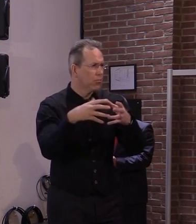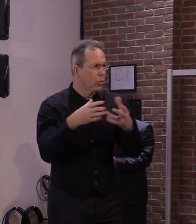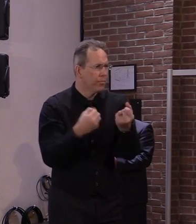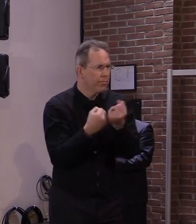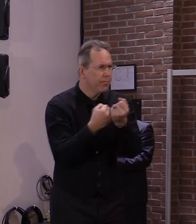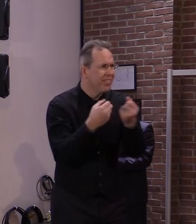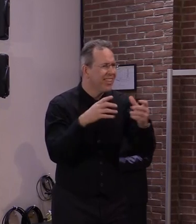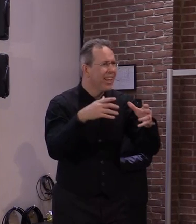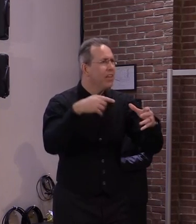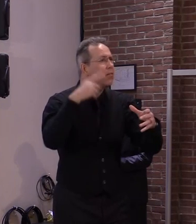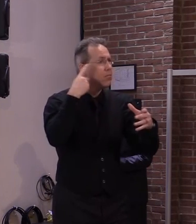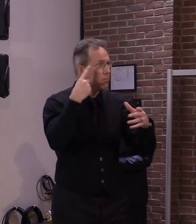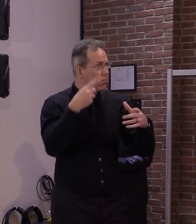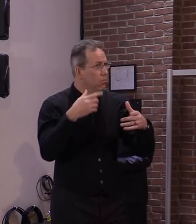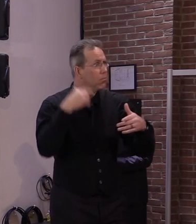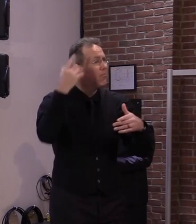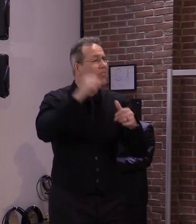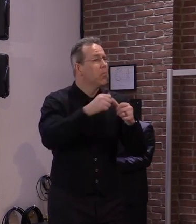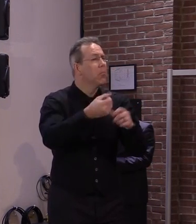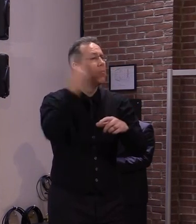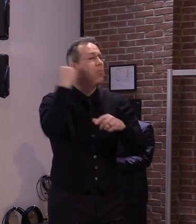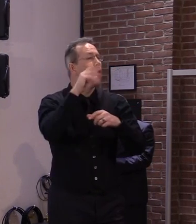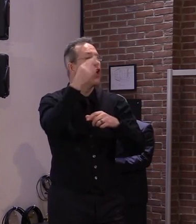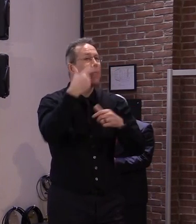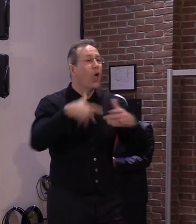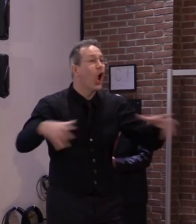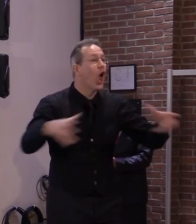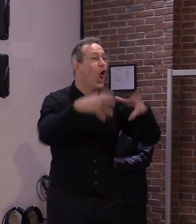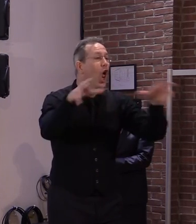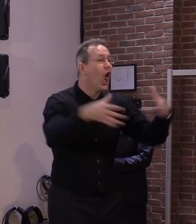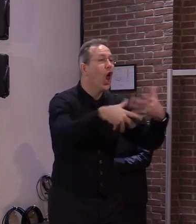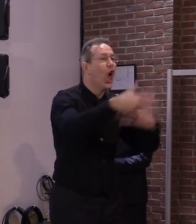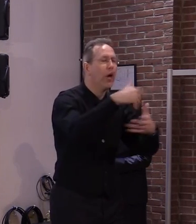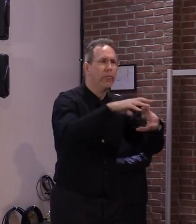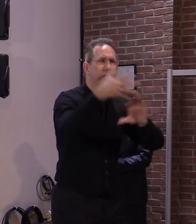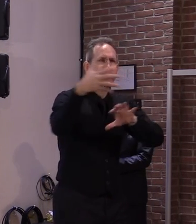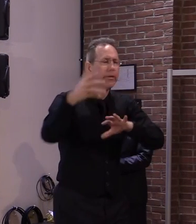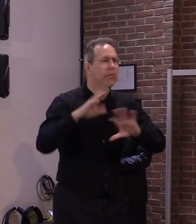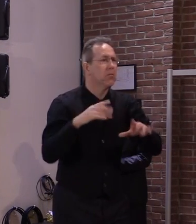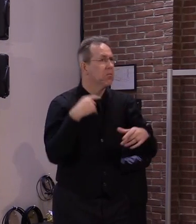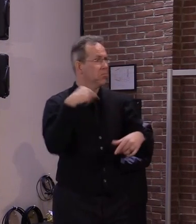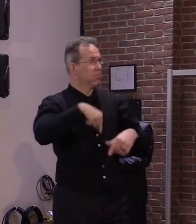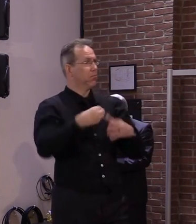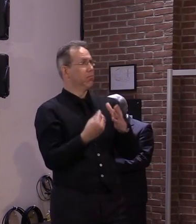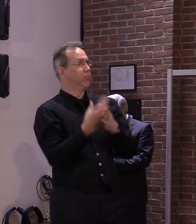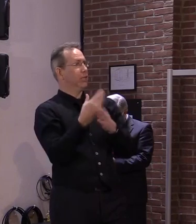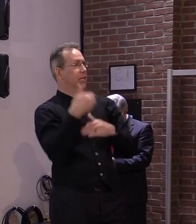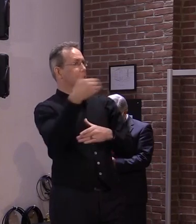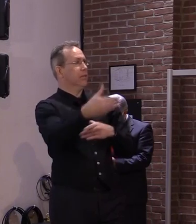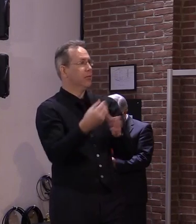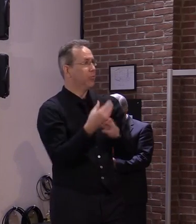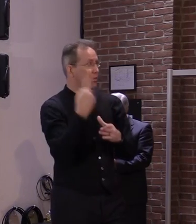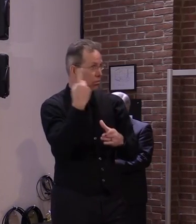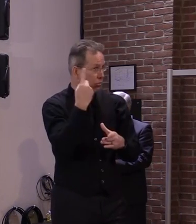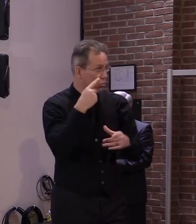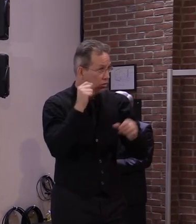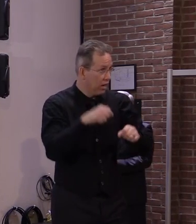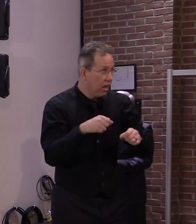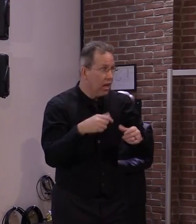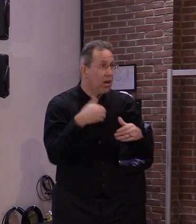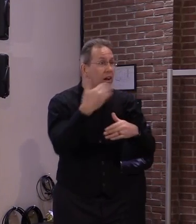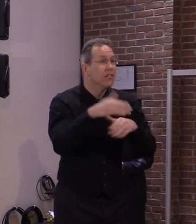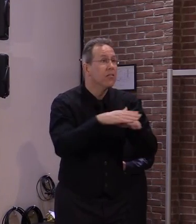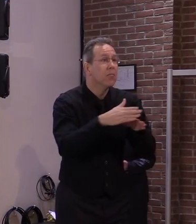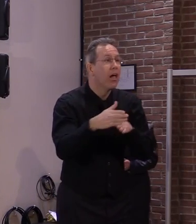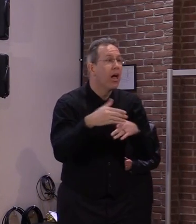are your expectations for the coming school year when it comes to college? Do you know what it would take to allow students to return to campus in the way they did, you know, in a normal